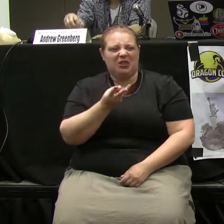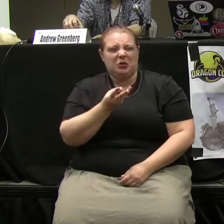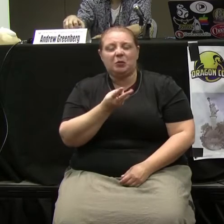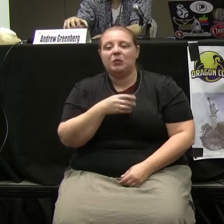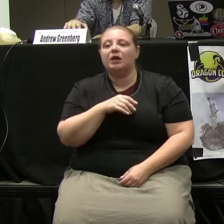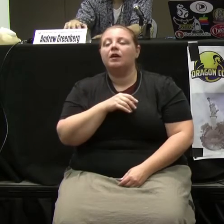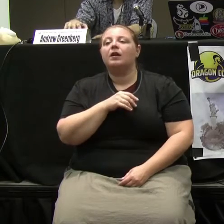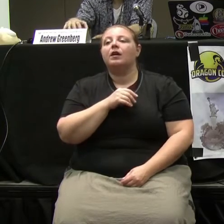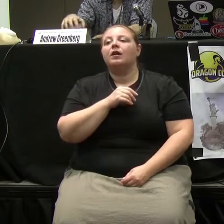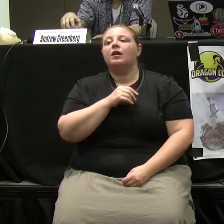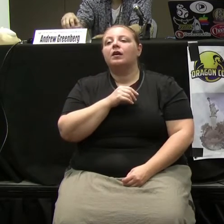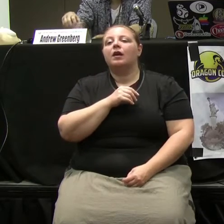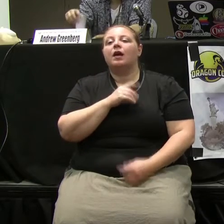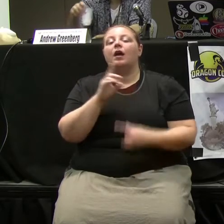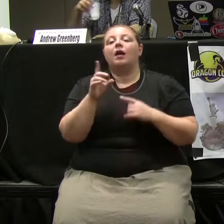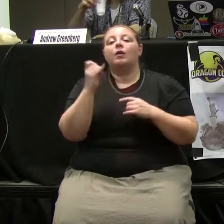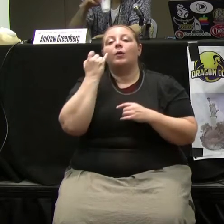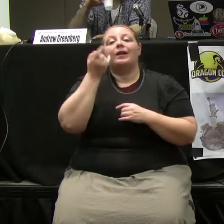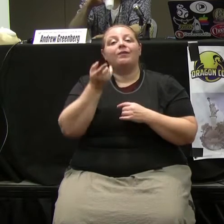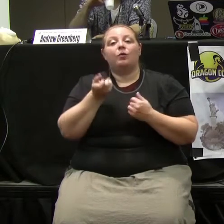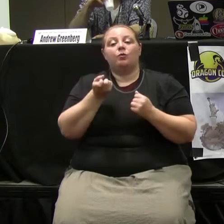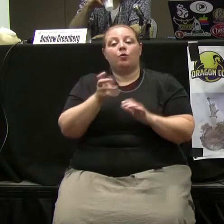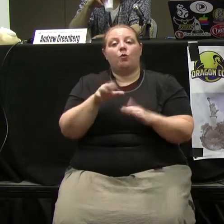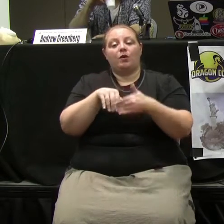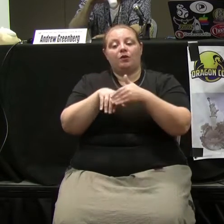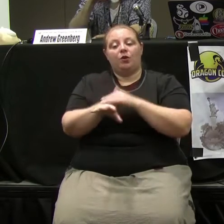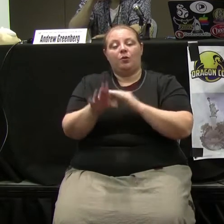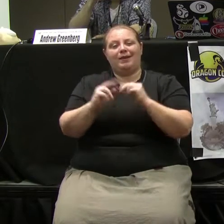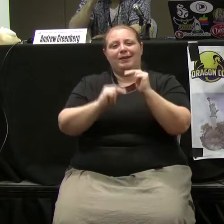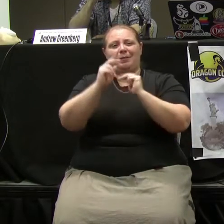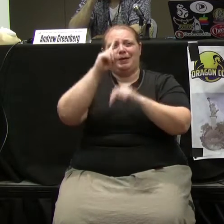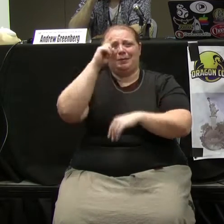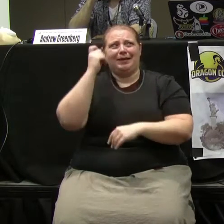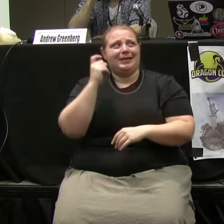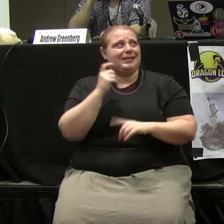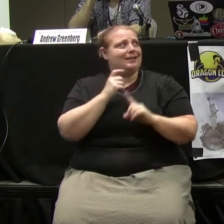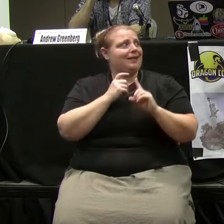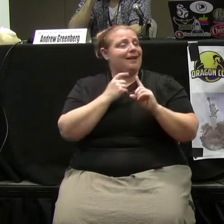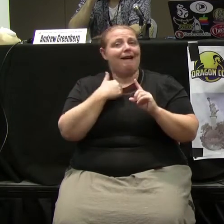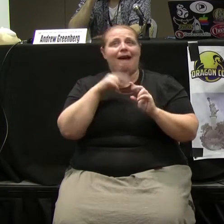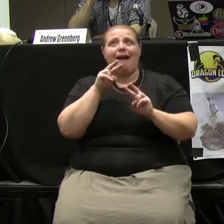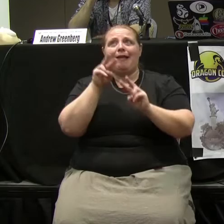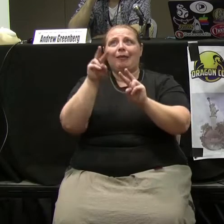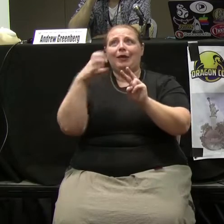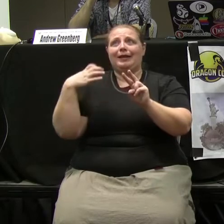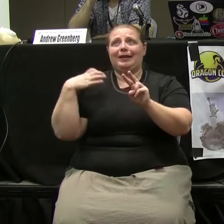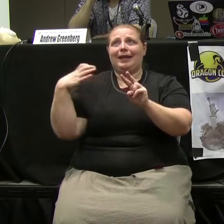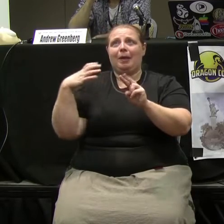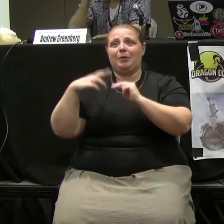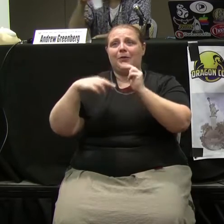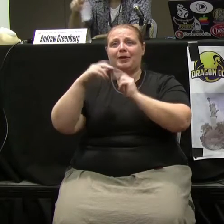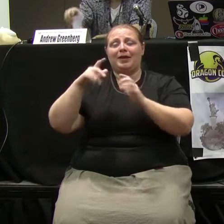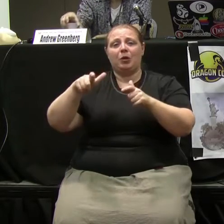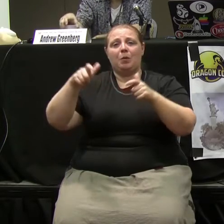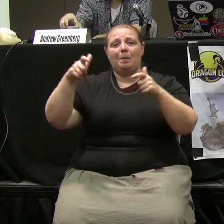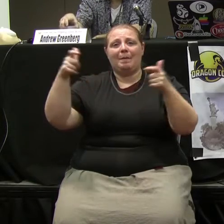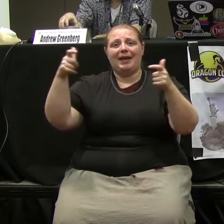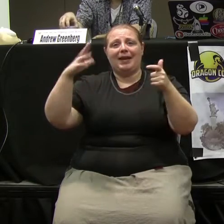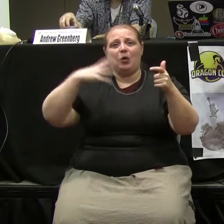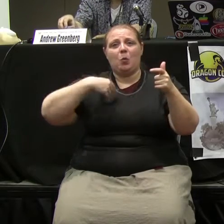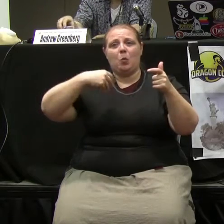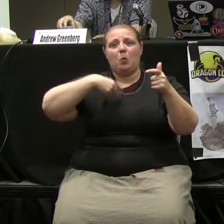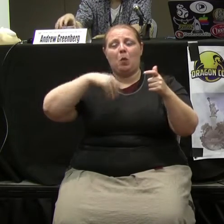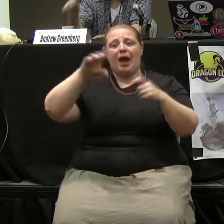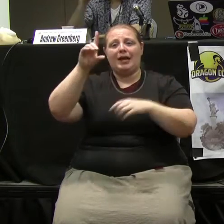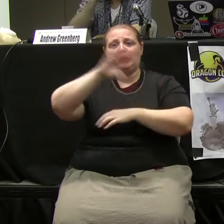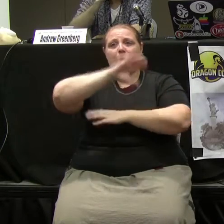So when you don't want to walk into a building, because these buildings, like, I stare at the Capitol building all day, that big white dome, and it's